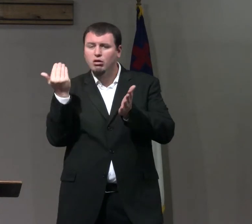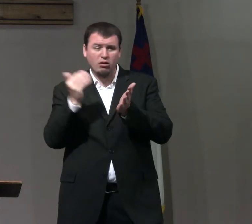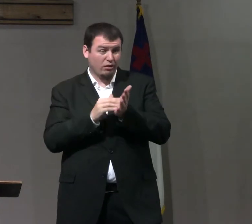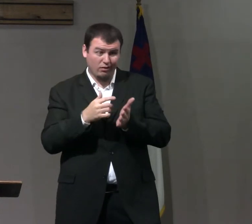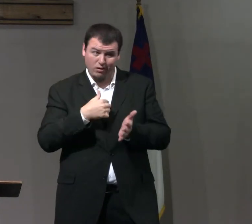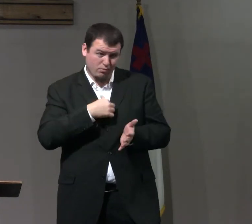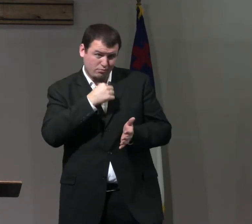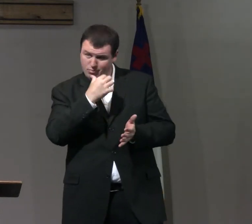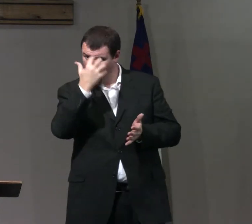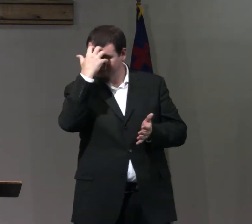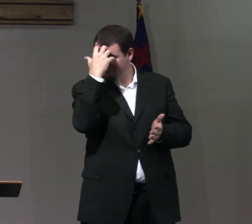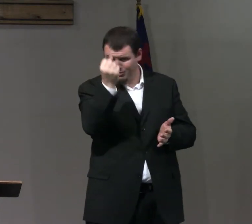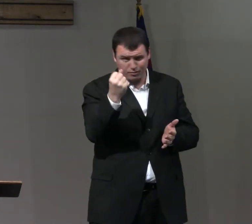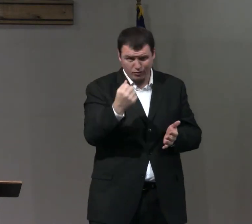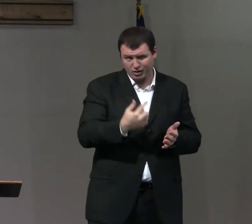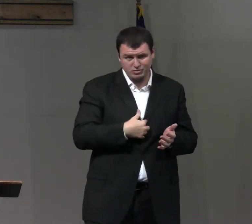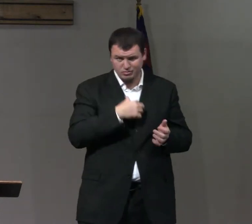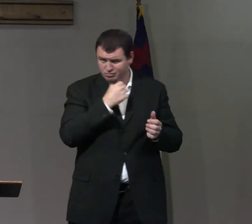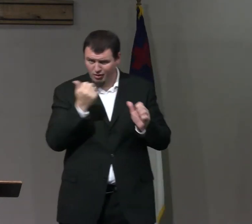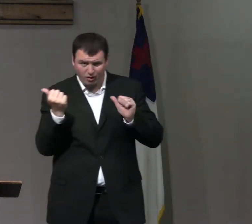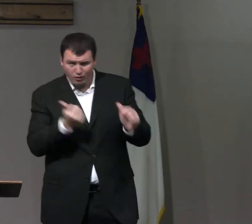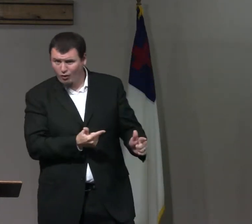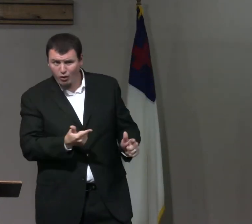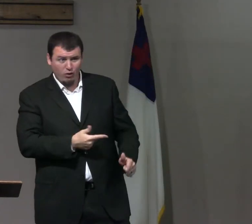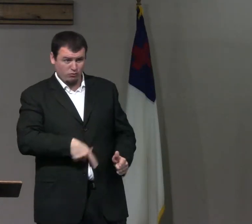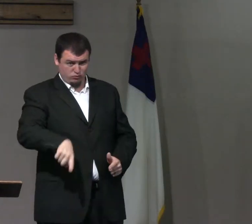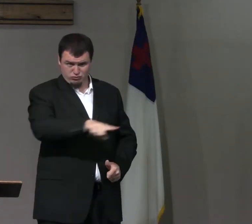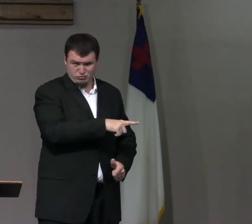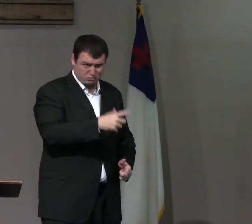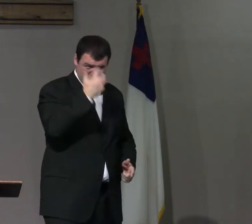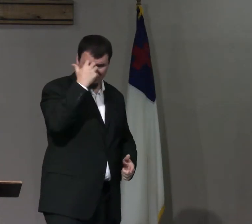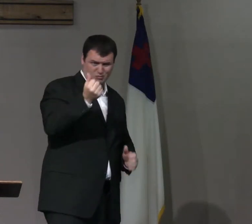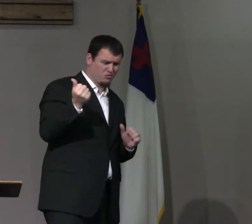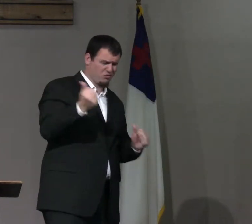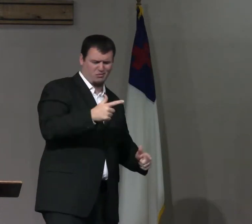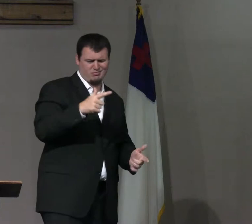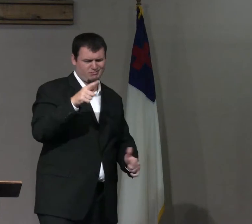BaptistChurch.com, and you can see all the sermons from